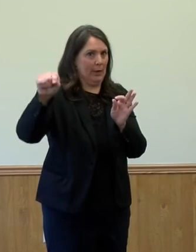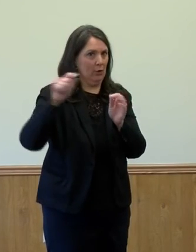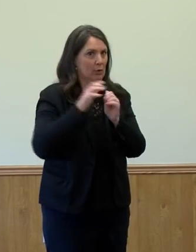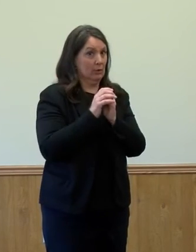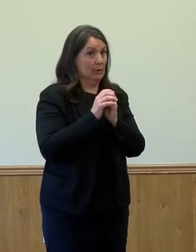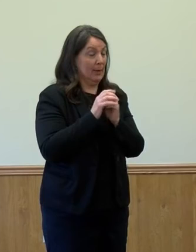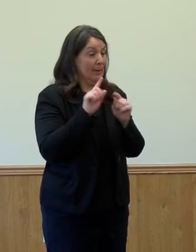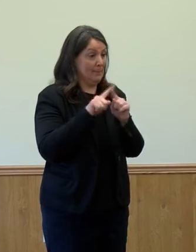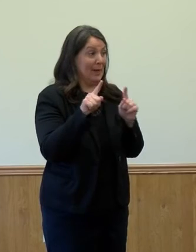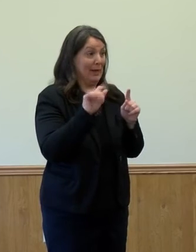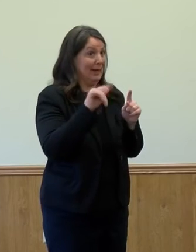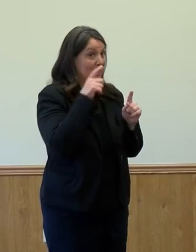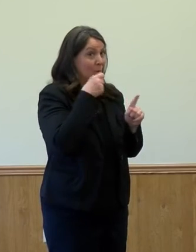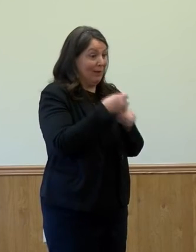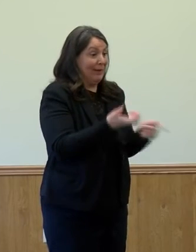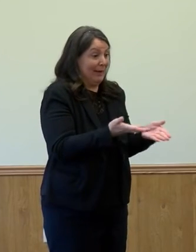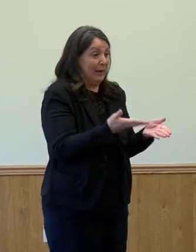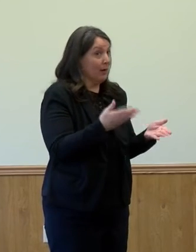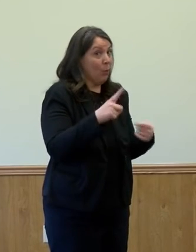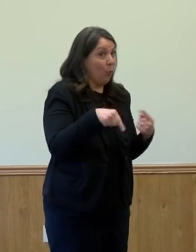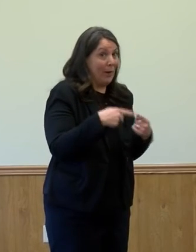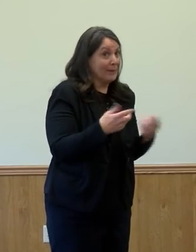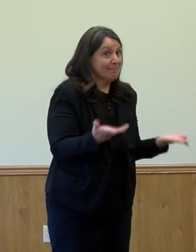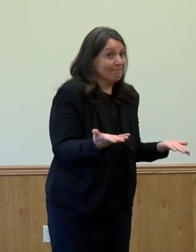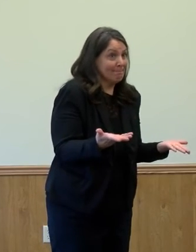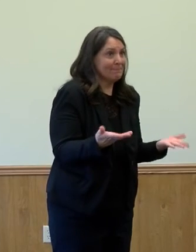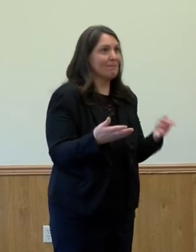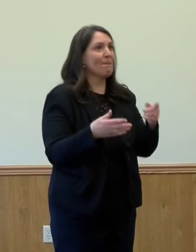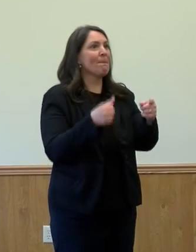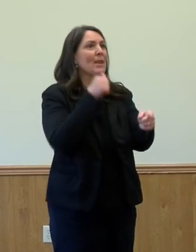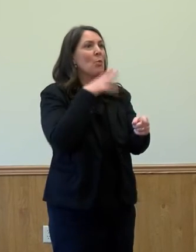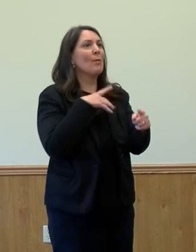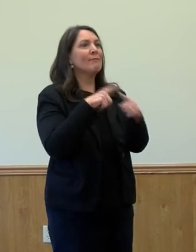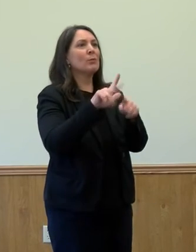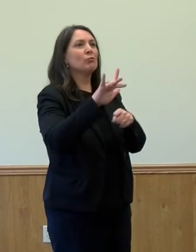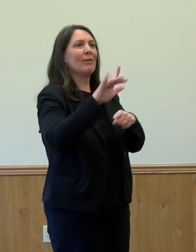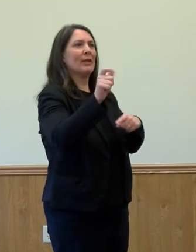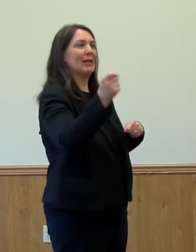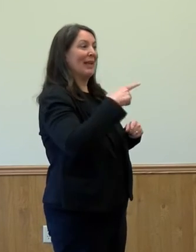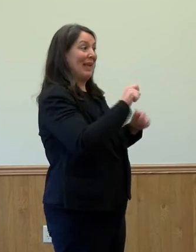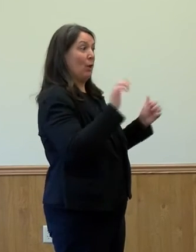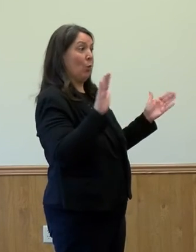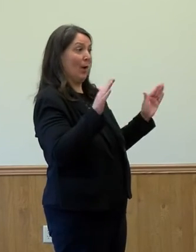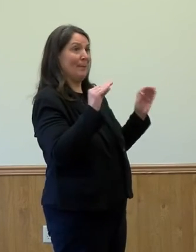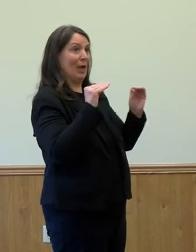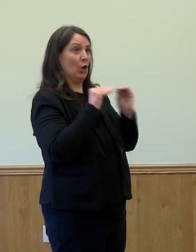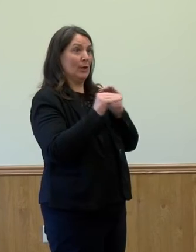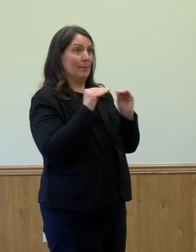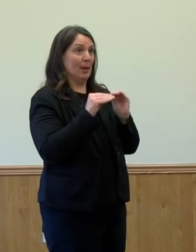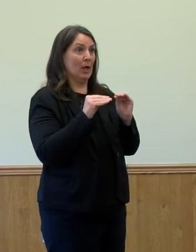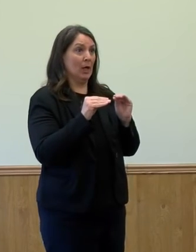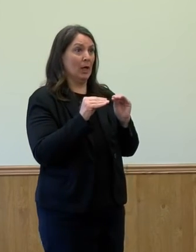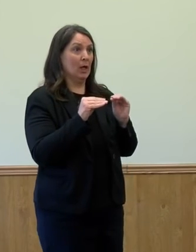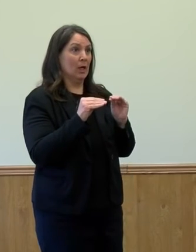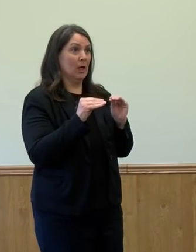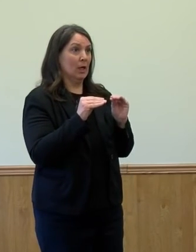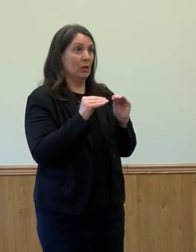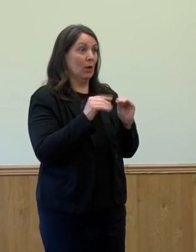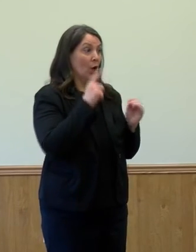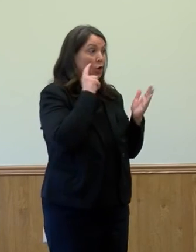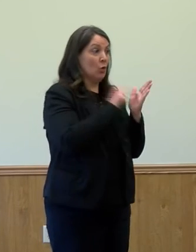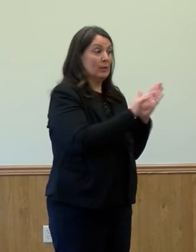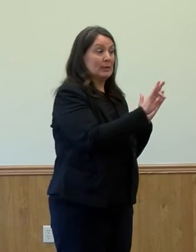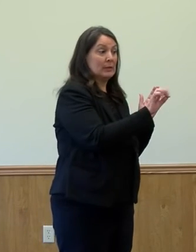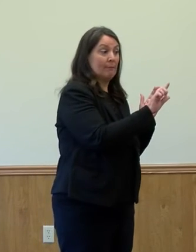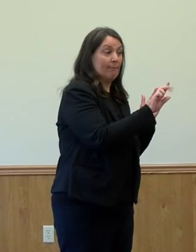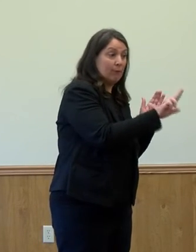of when. I have one more question about, can you compare numbers at all, flu to COVID right now? Are we seeing more flu